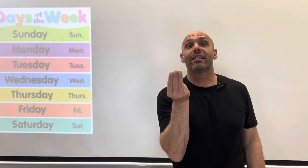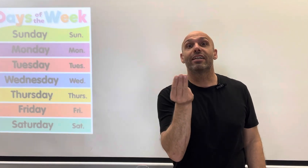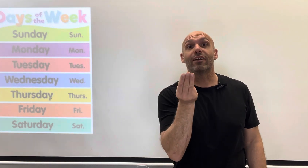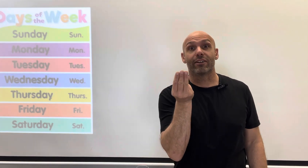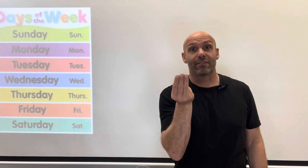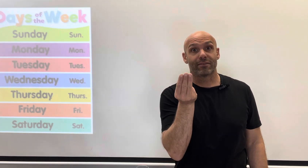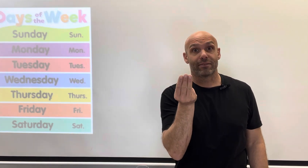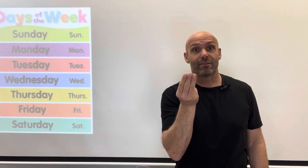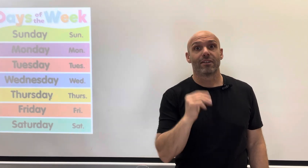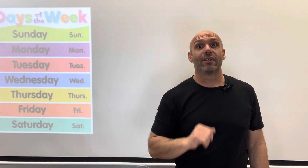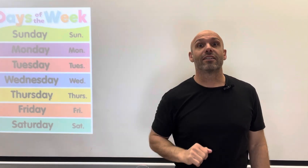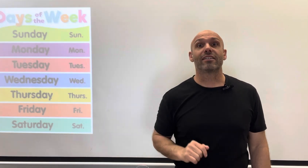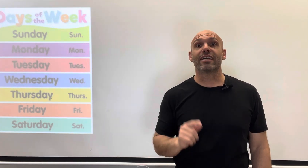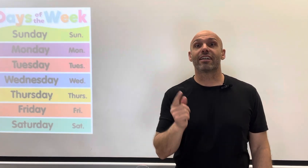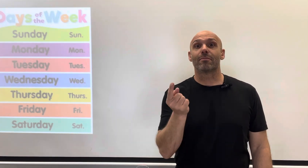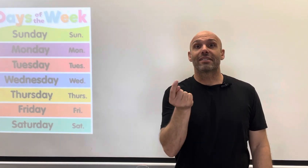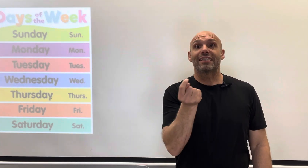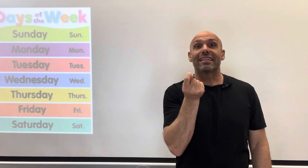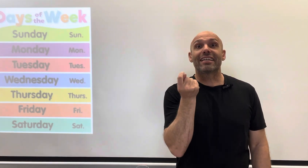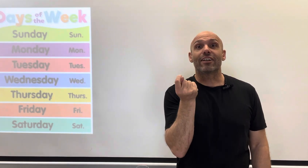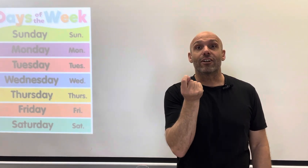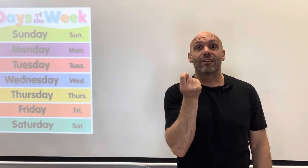here. The sign comes here.